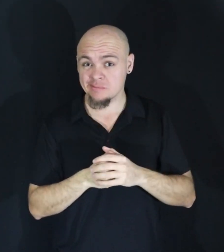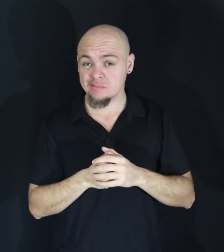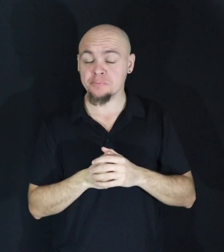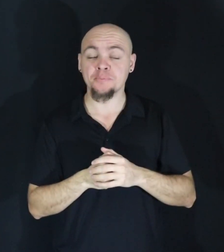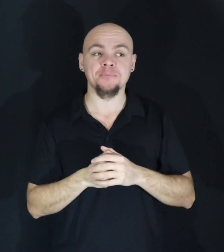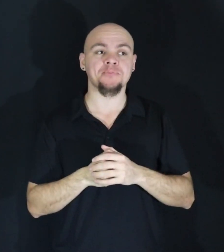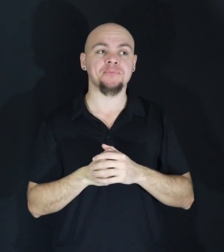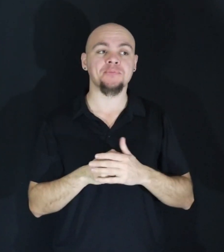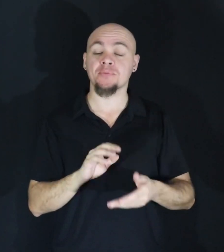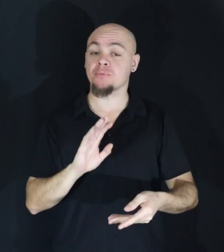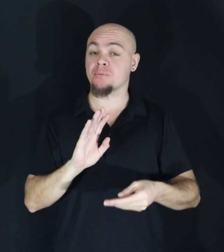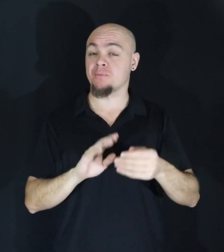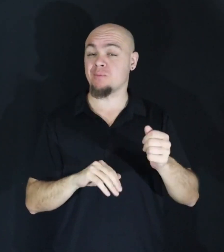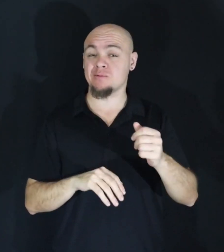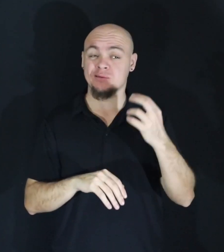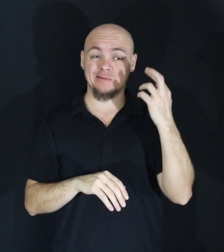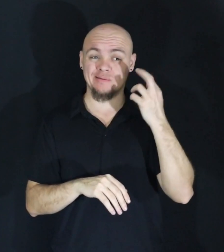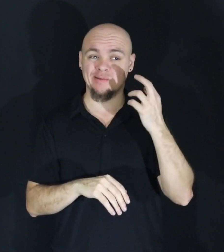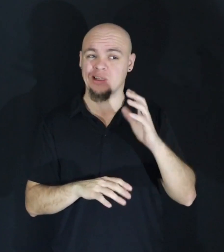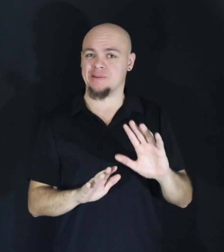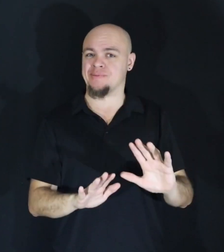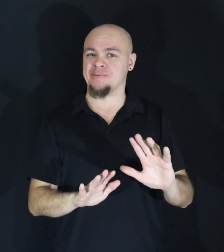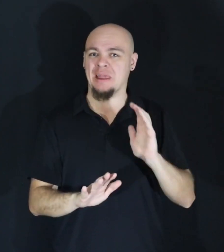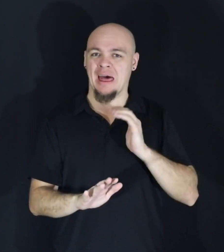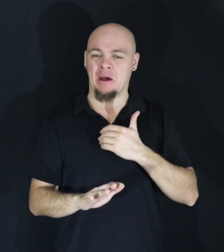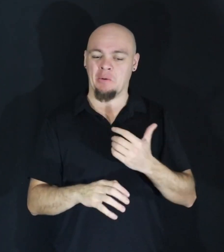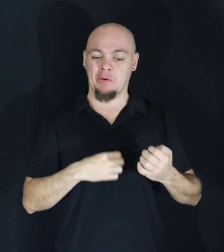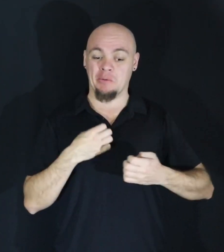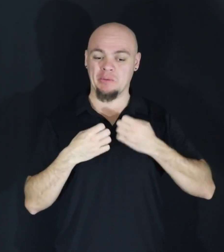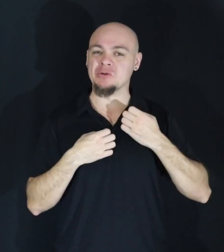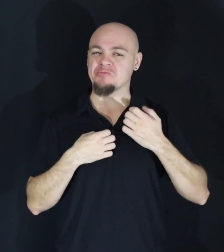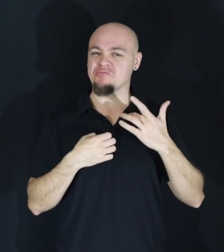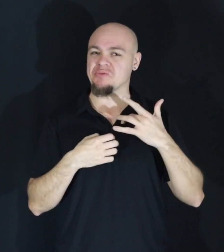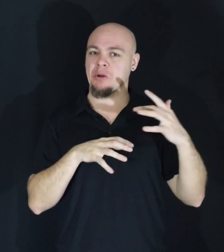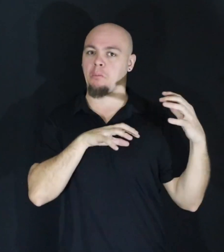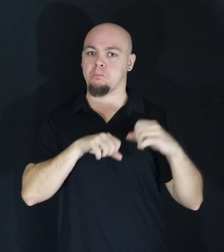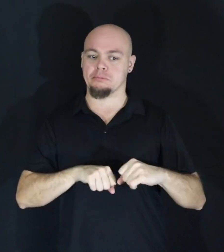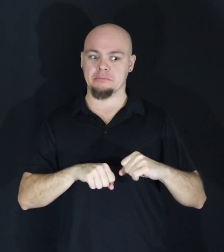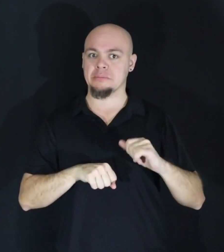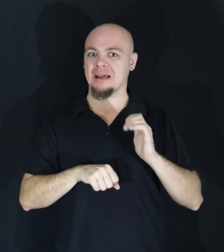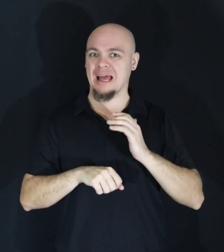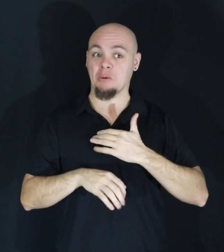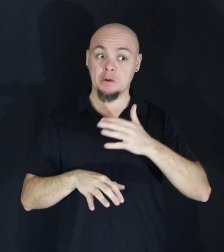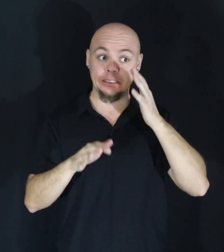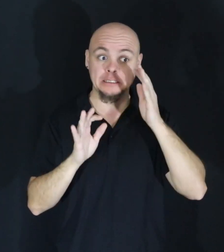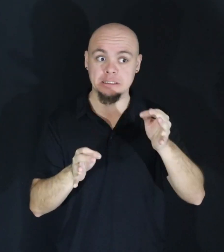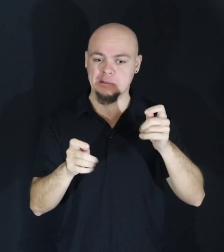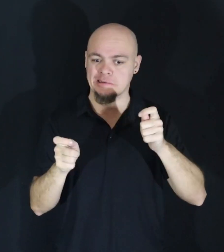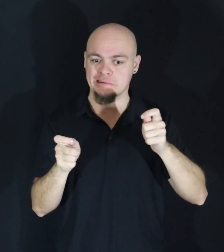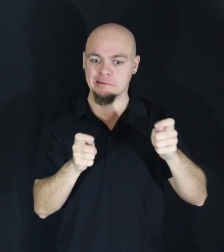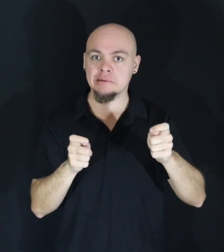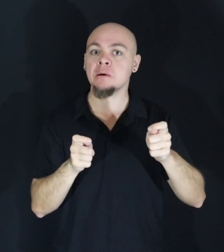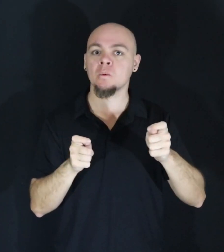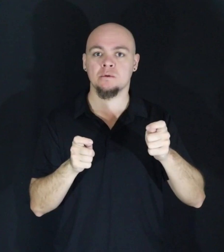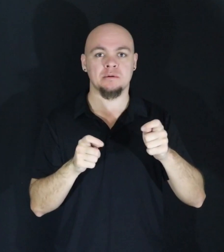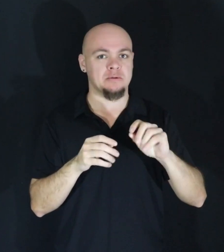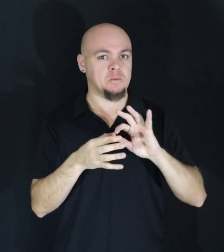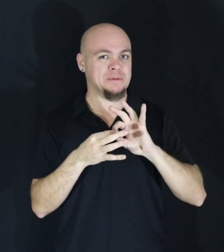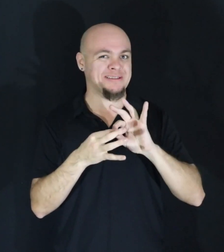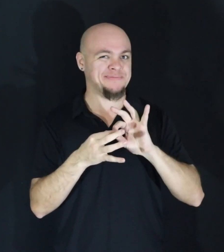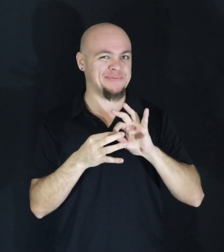Most of us don't realize we're owned by our emotions. They rule our decisions and they shape our